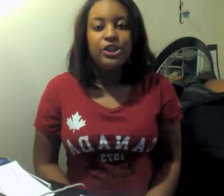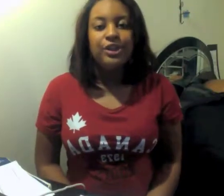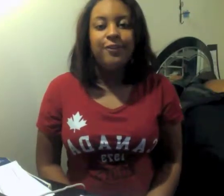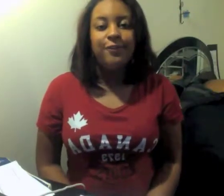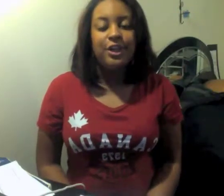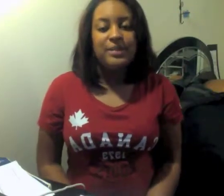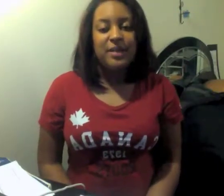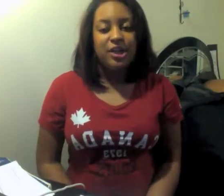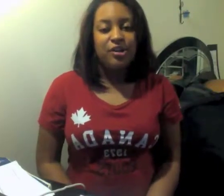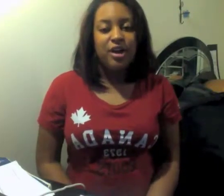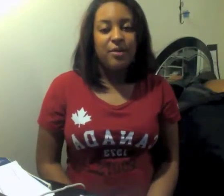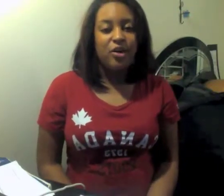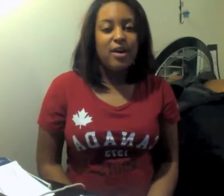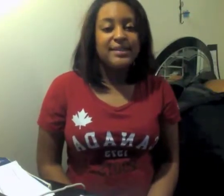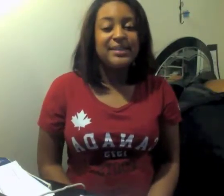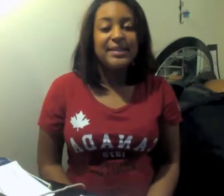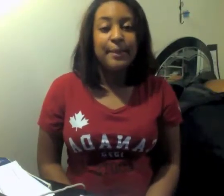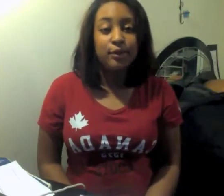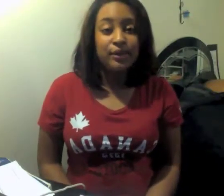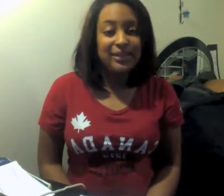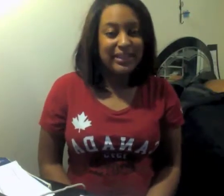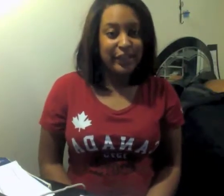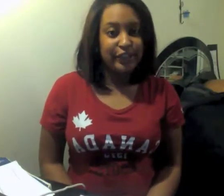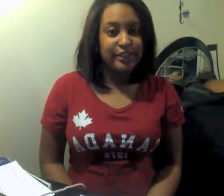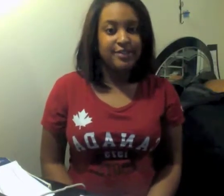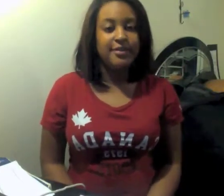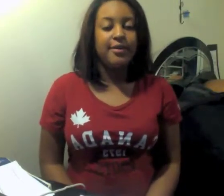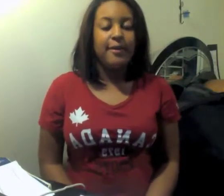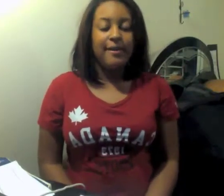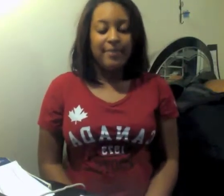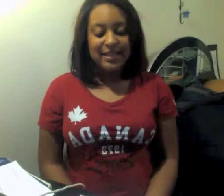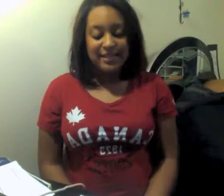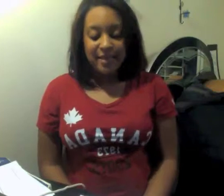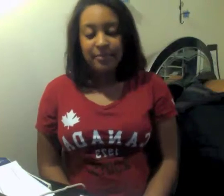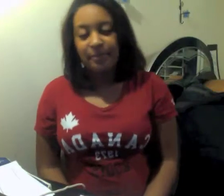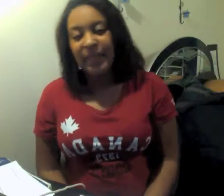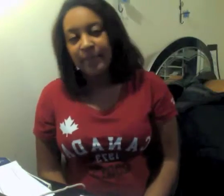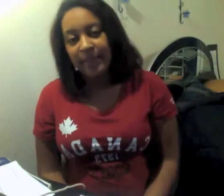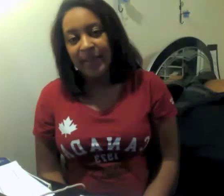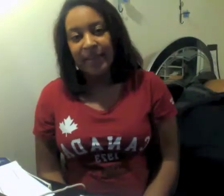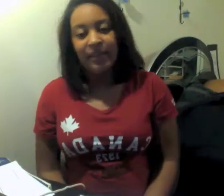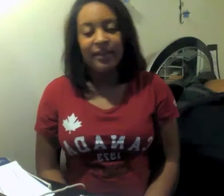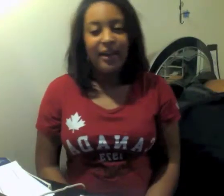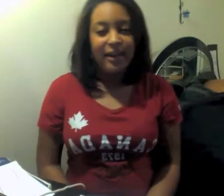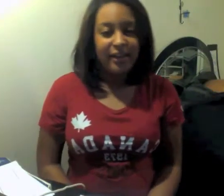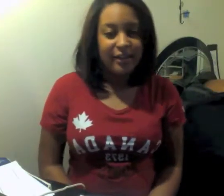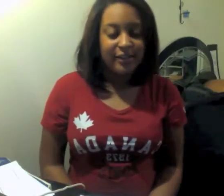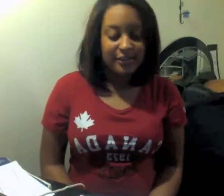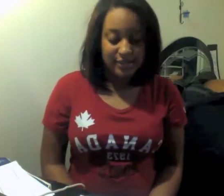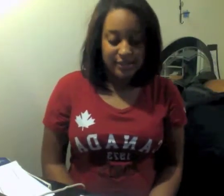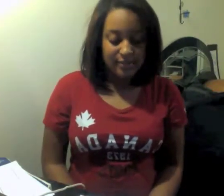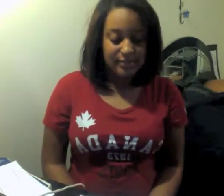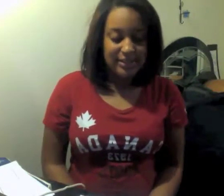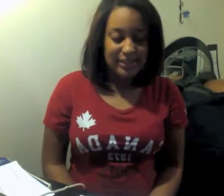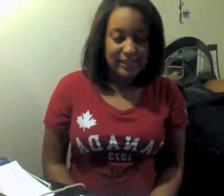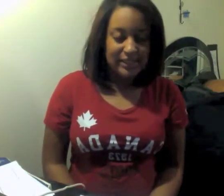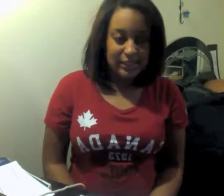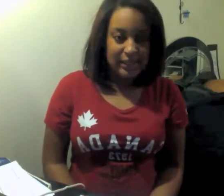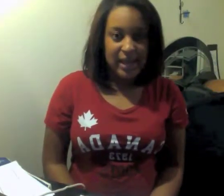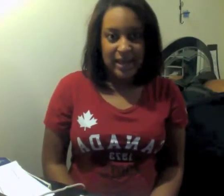During fingerspelling, you'll come across double letters. That's that BB, LLs, ZZ,